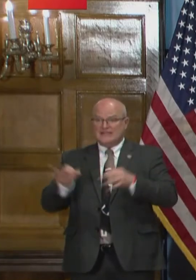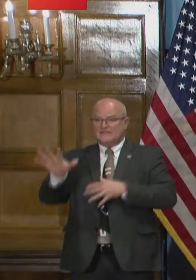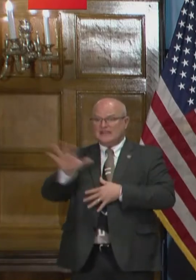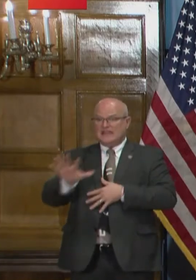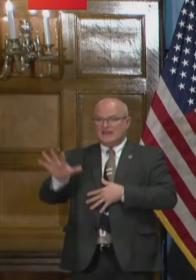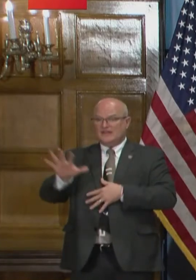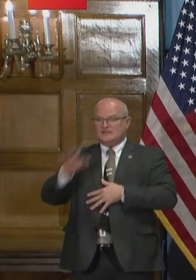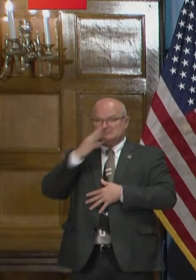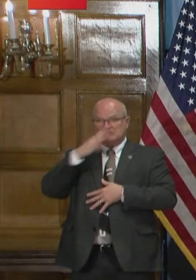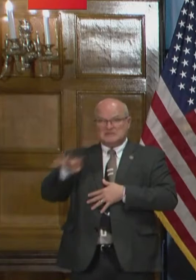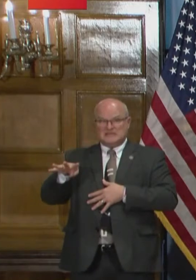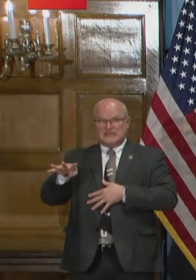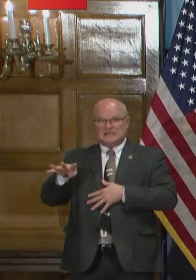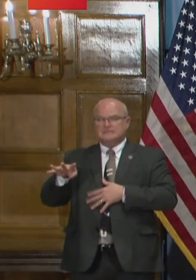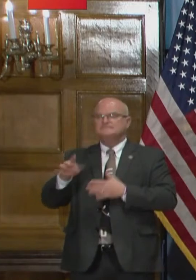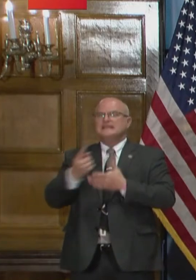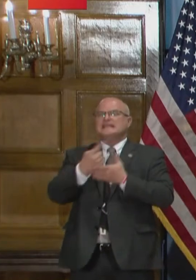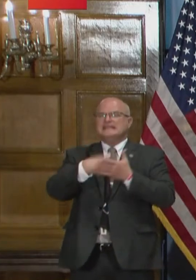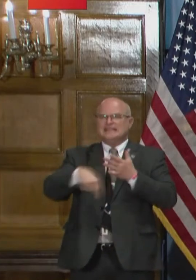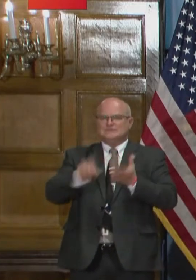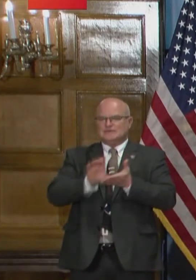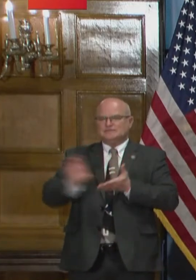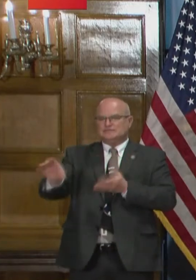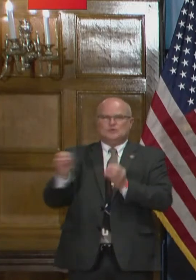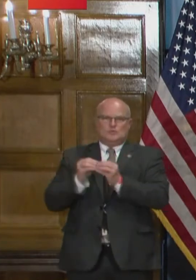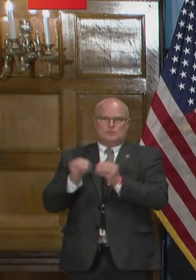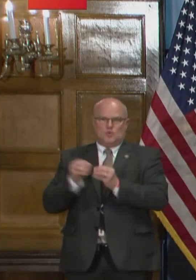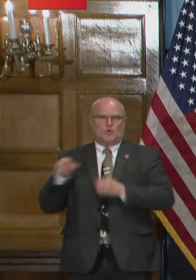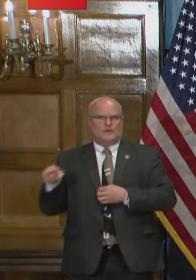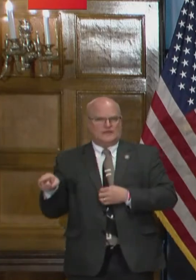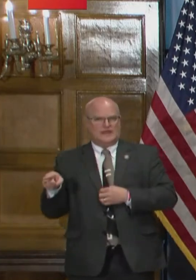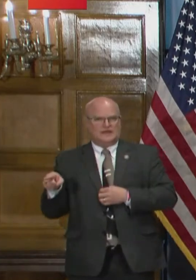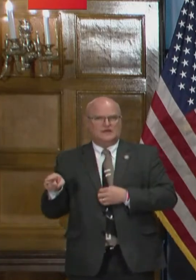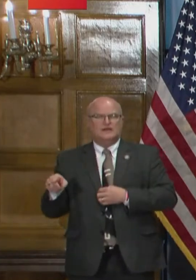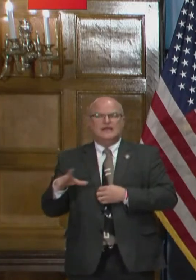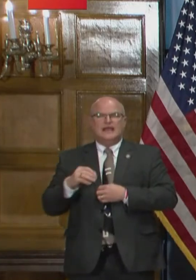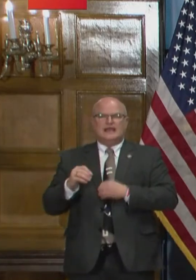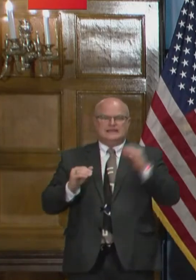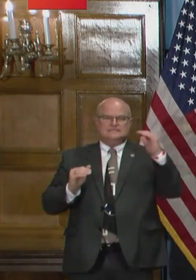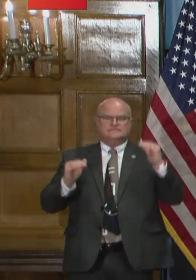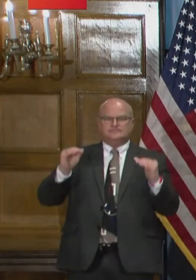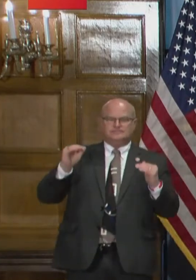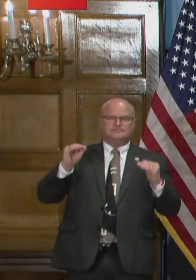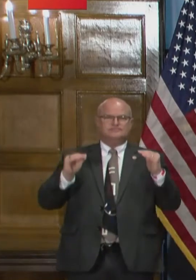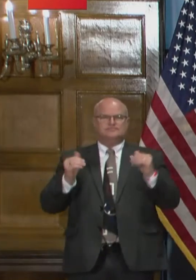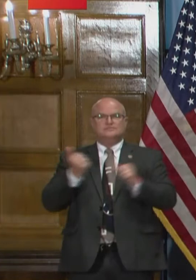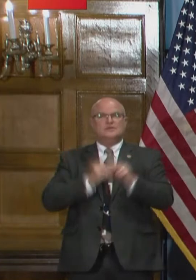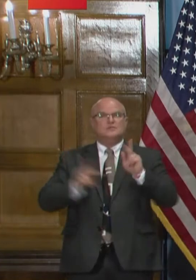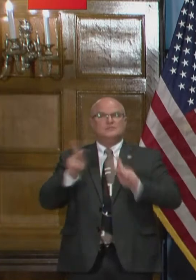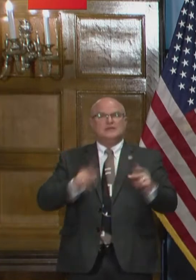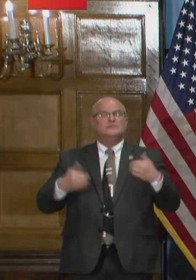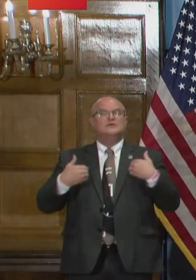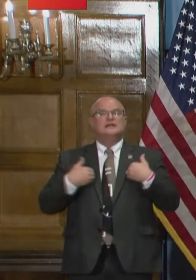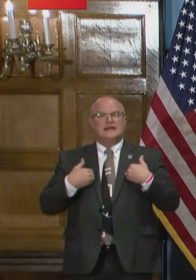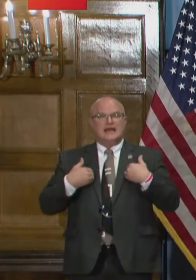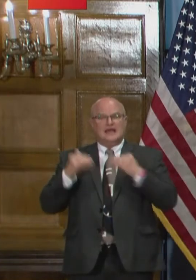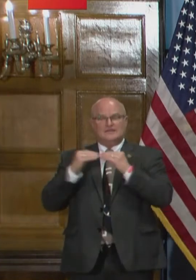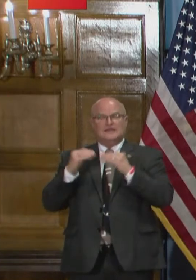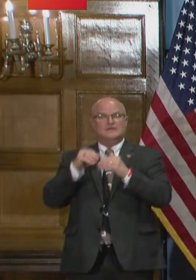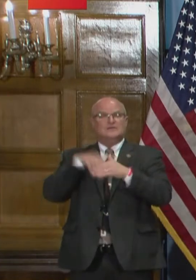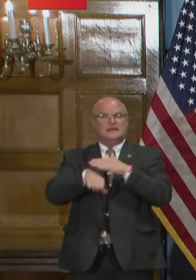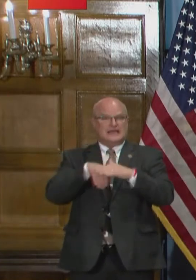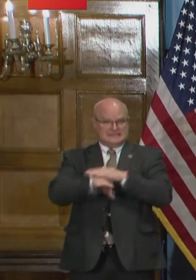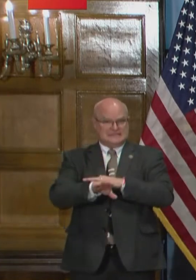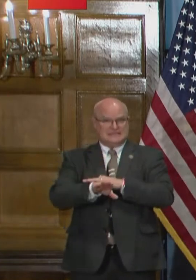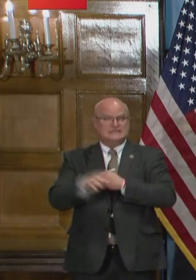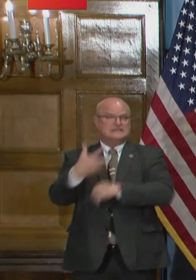been neglected, the next week they get additional vaccines so that everybody has an equal